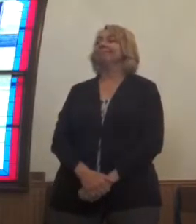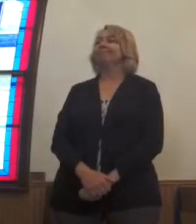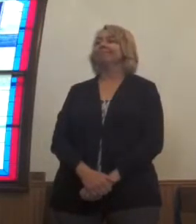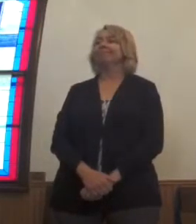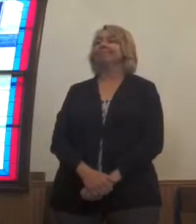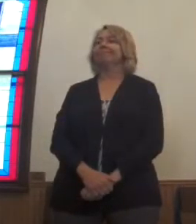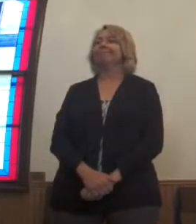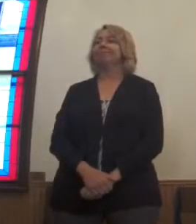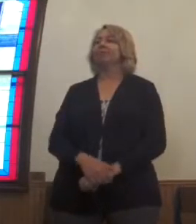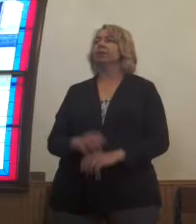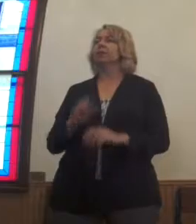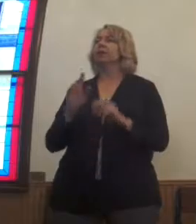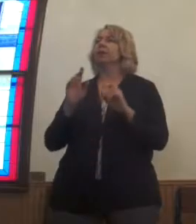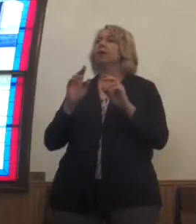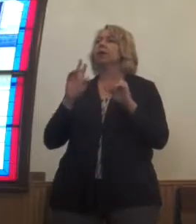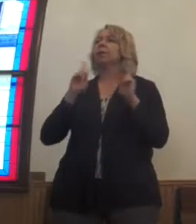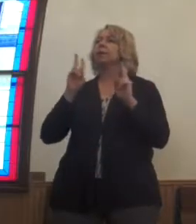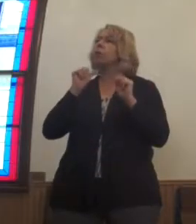The merciful.